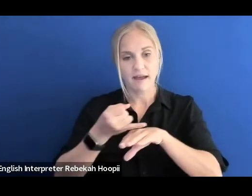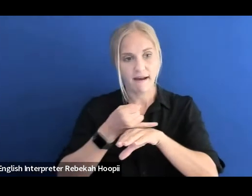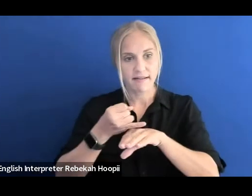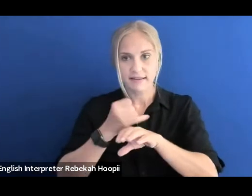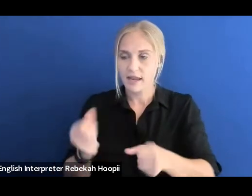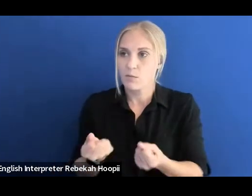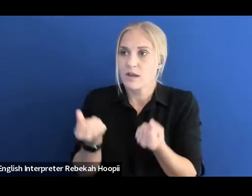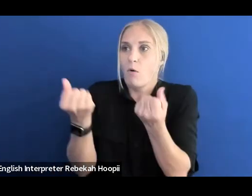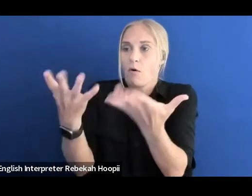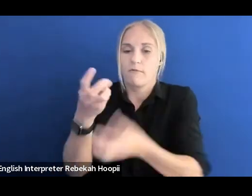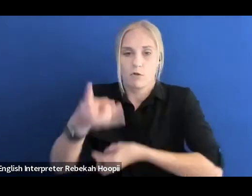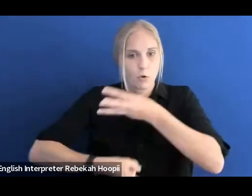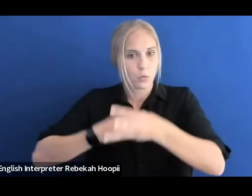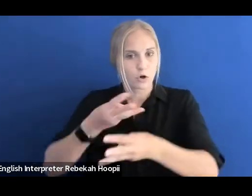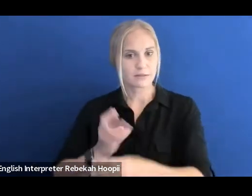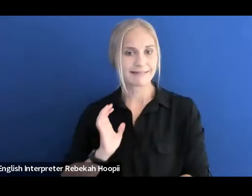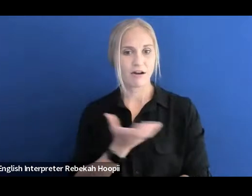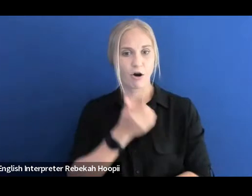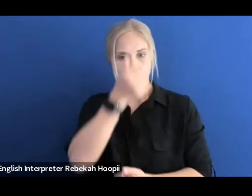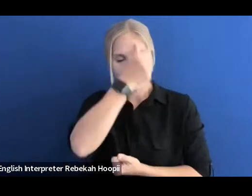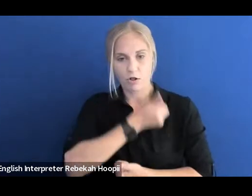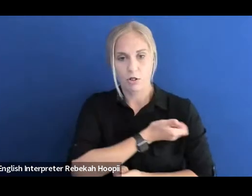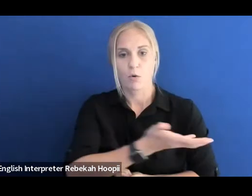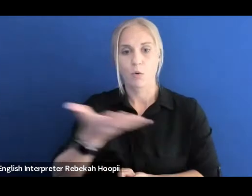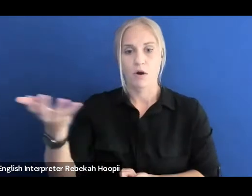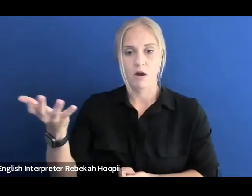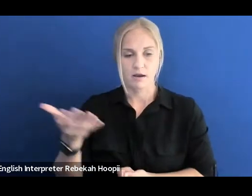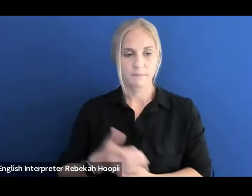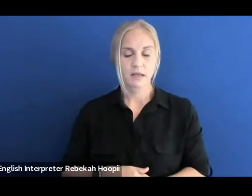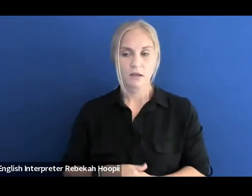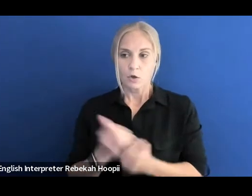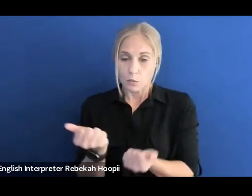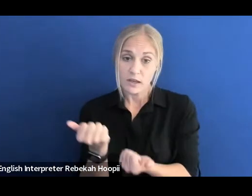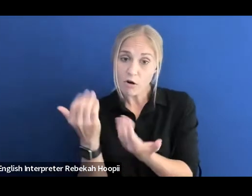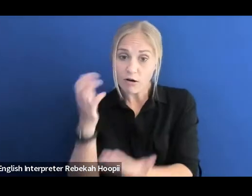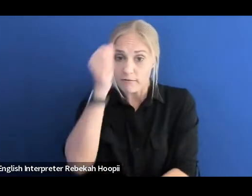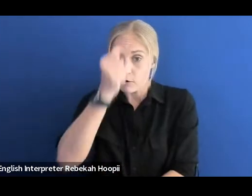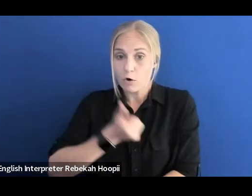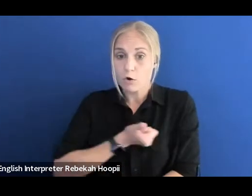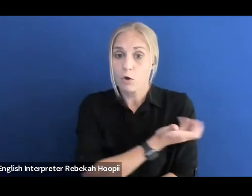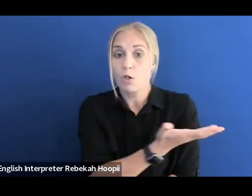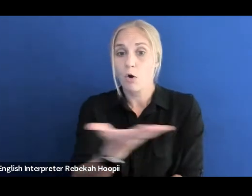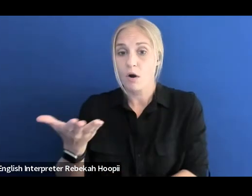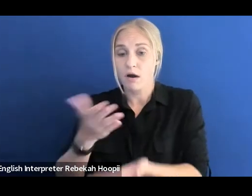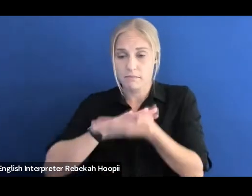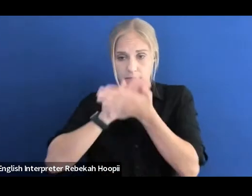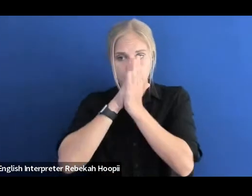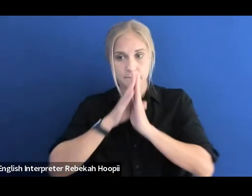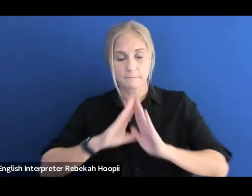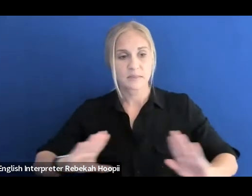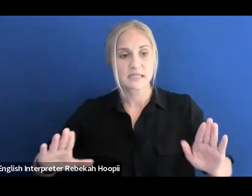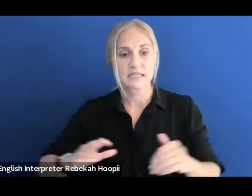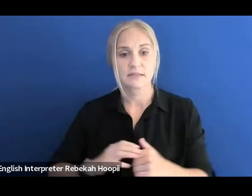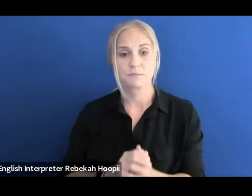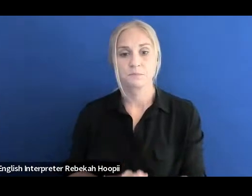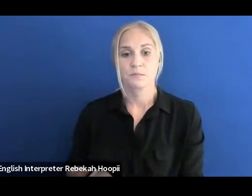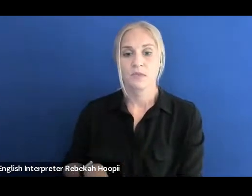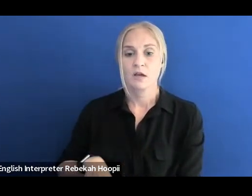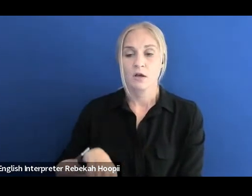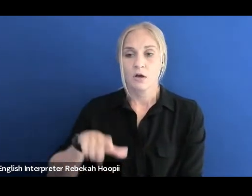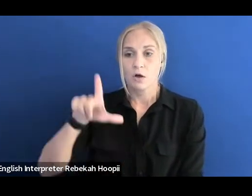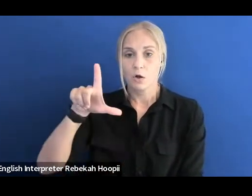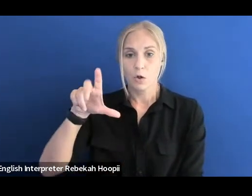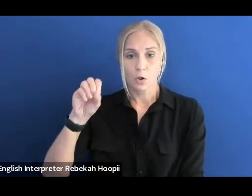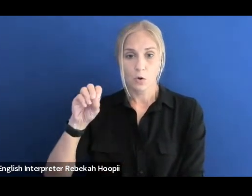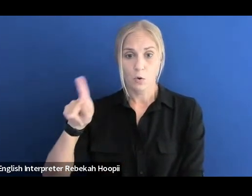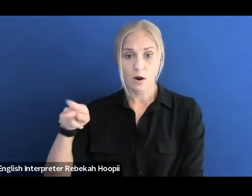world. That we have to offer aloha and the peace and the lokahi to all the